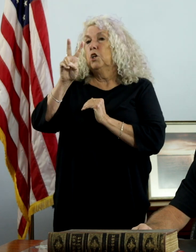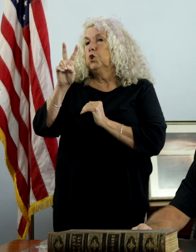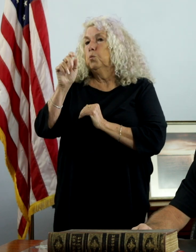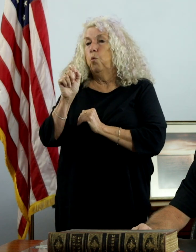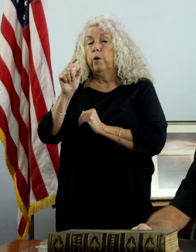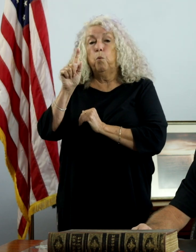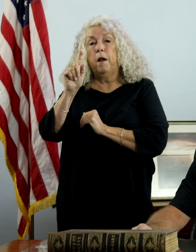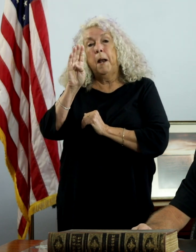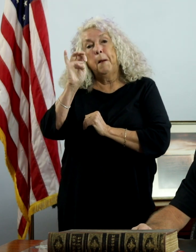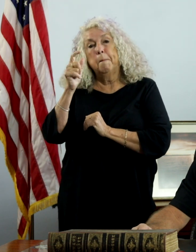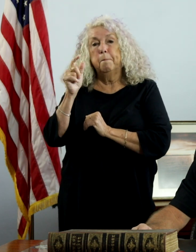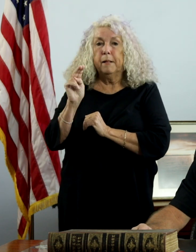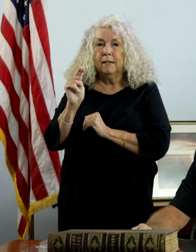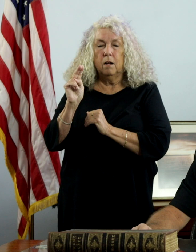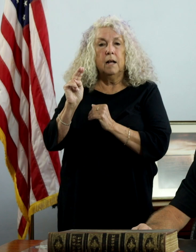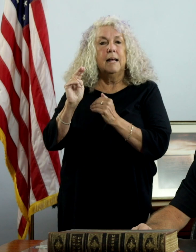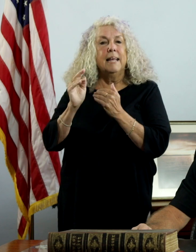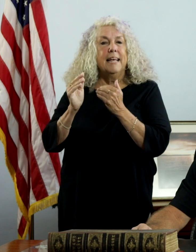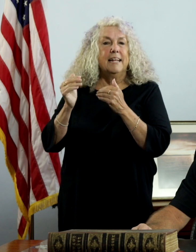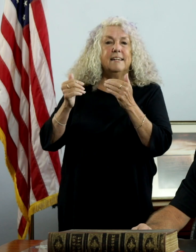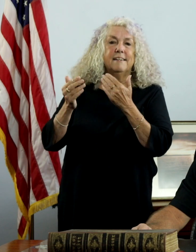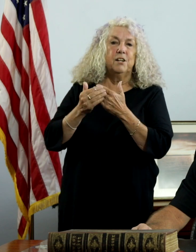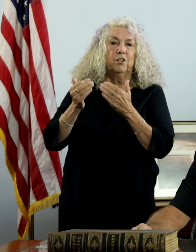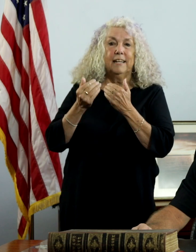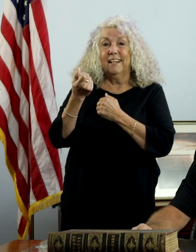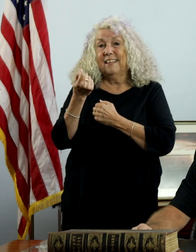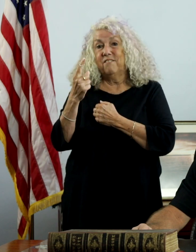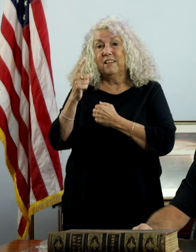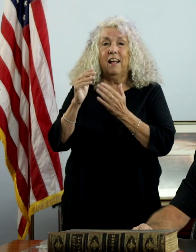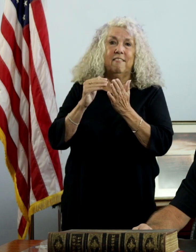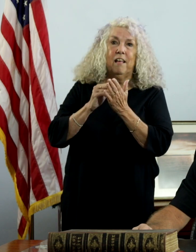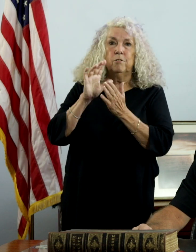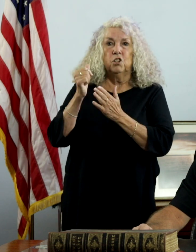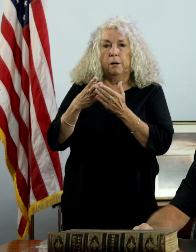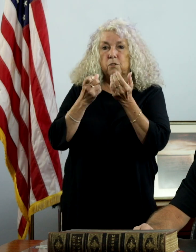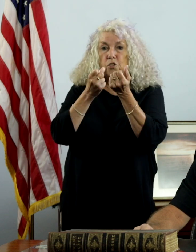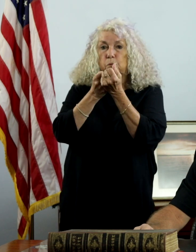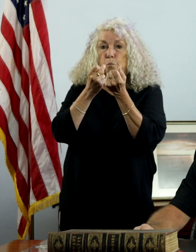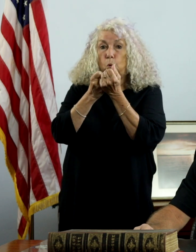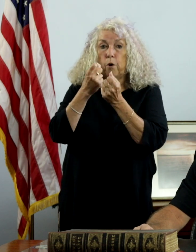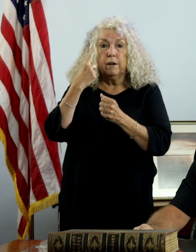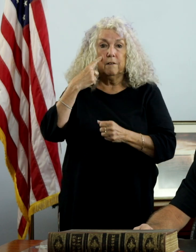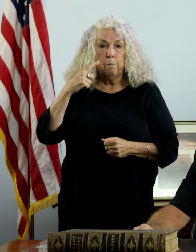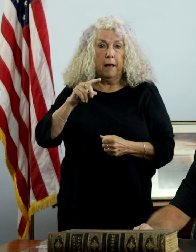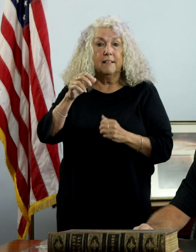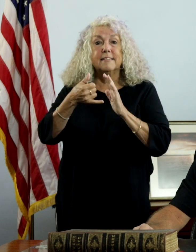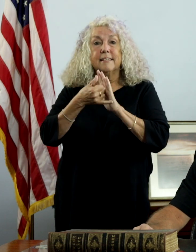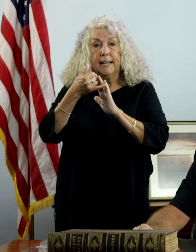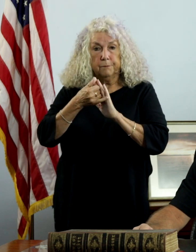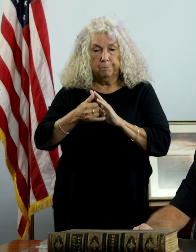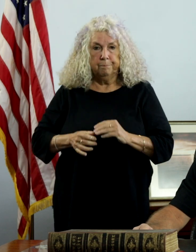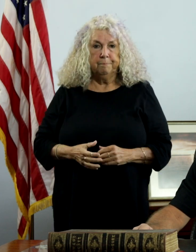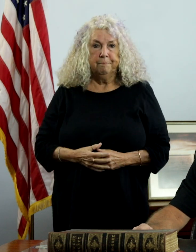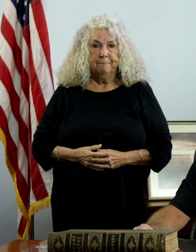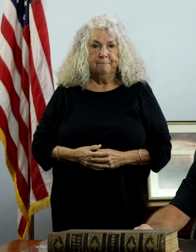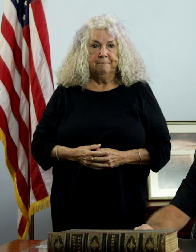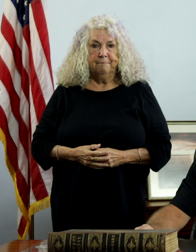$2.1 billion, and nearly 11,000 jobs were supported by the state's inland and Great Lakes waters.